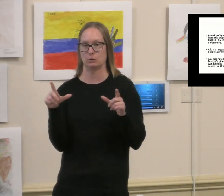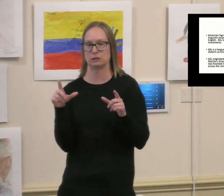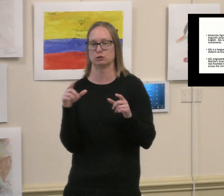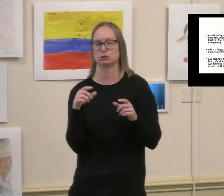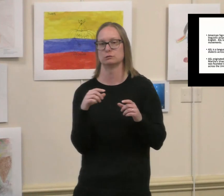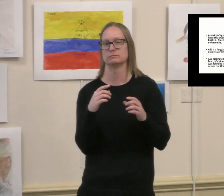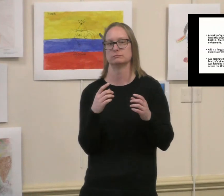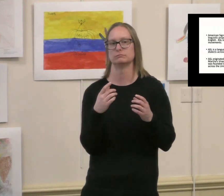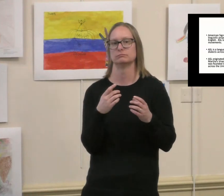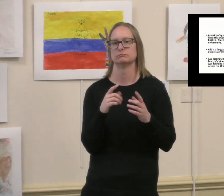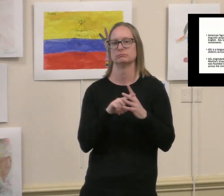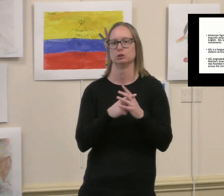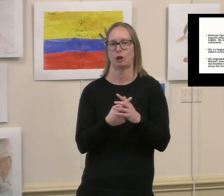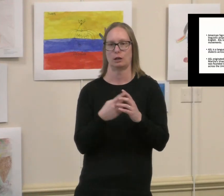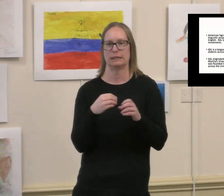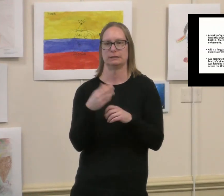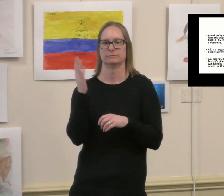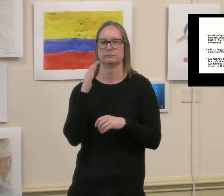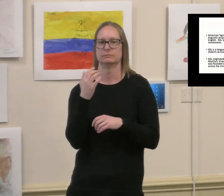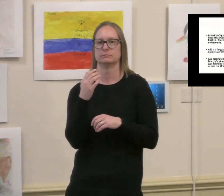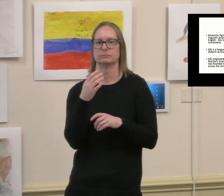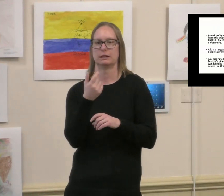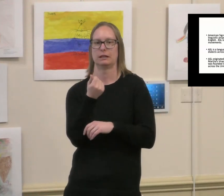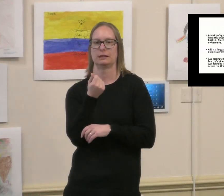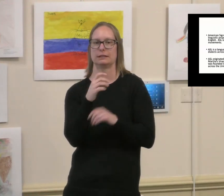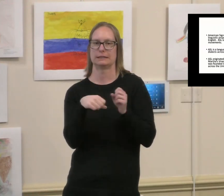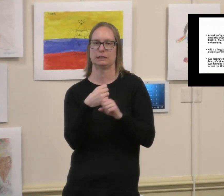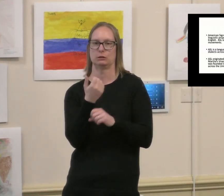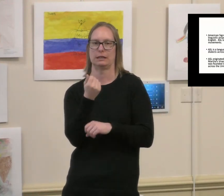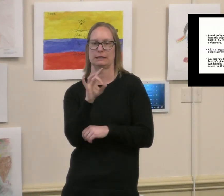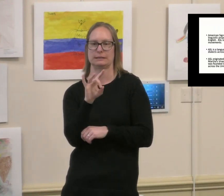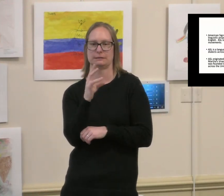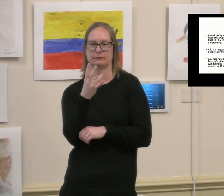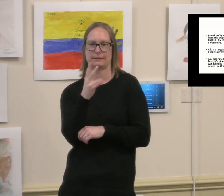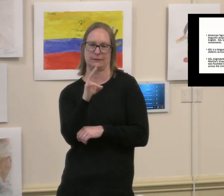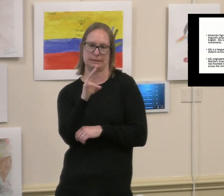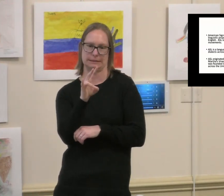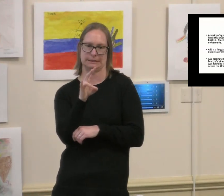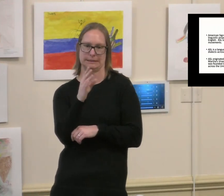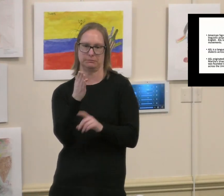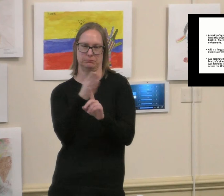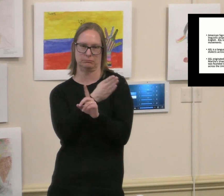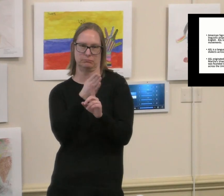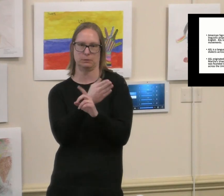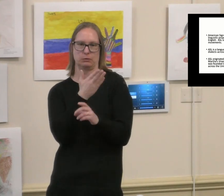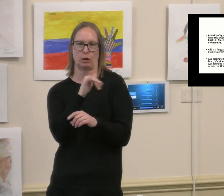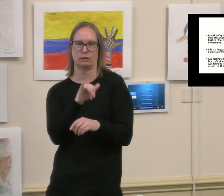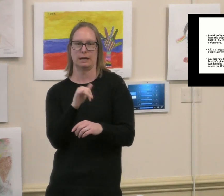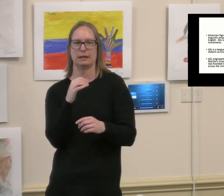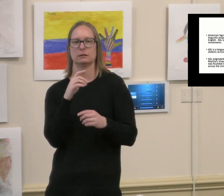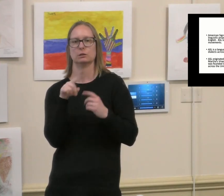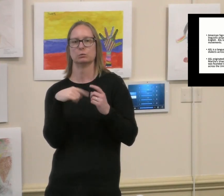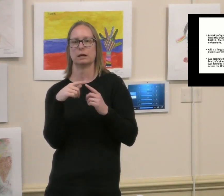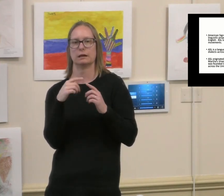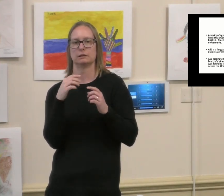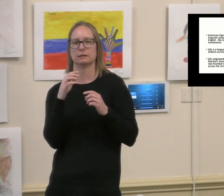American Sign Language started in the year 1817, approximately.